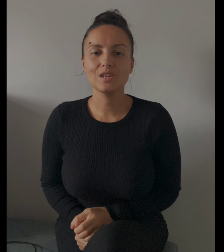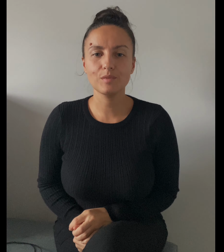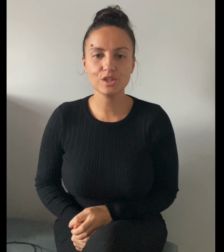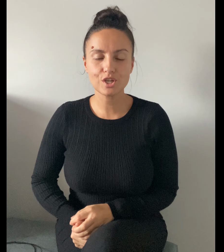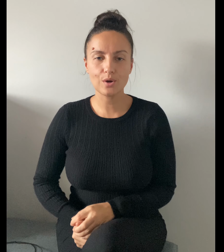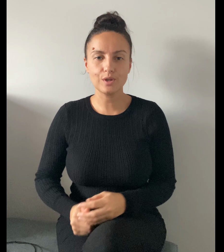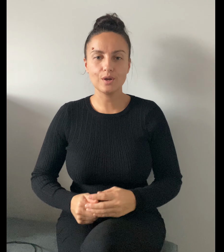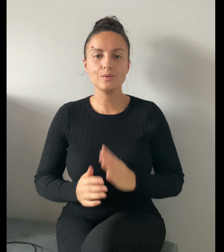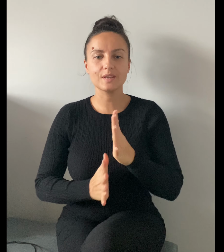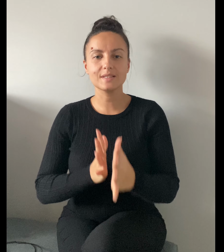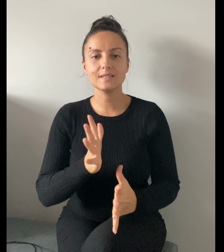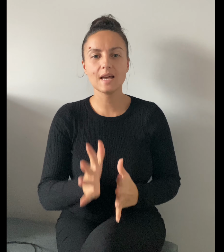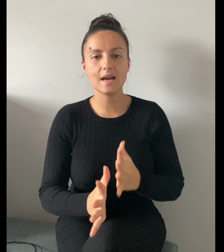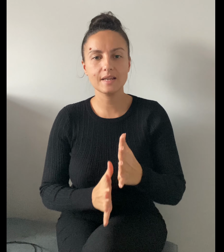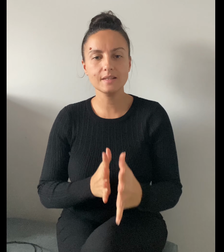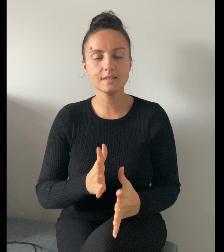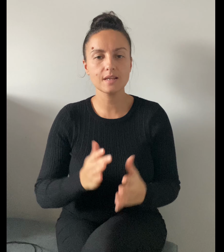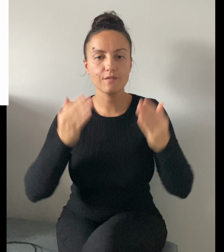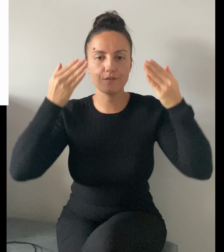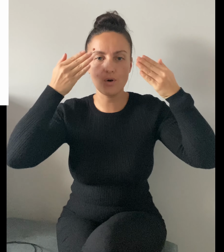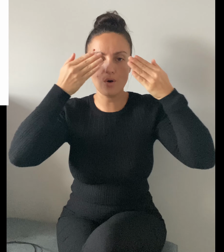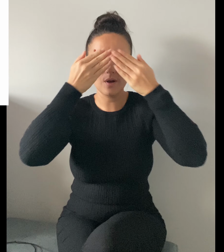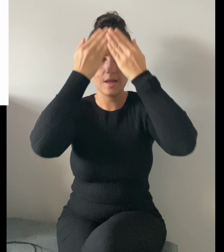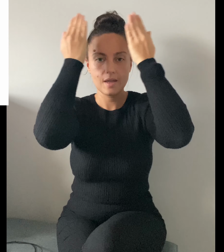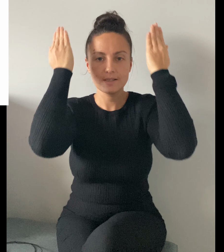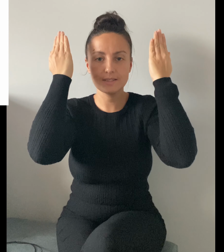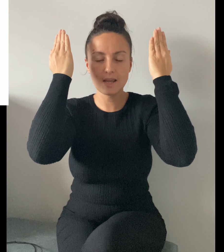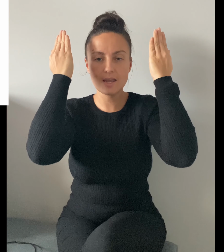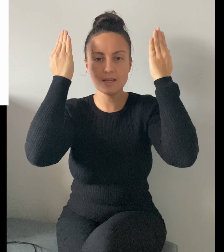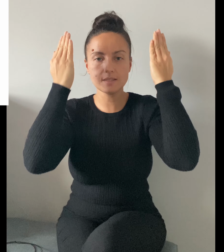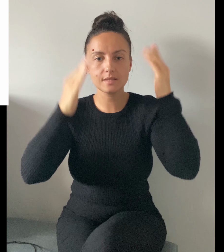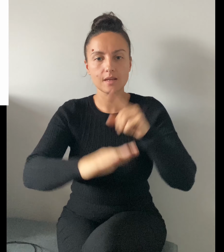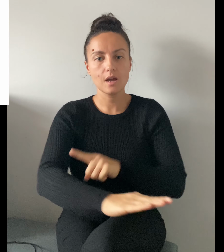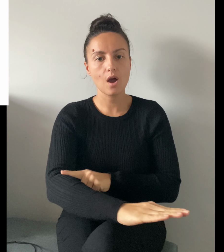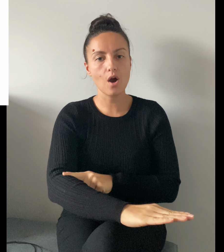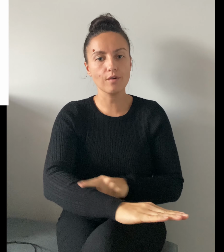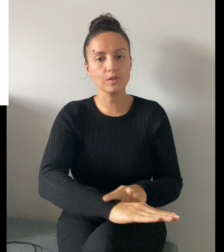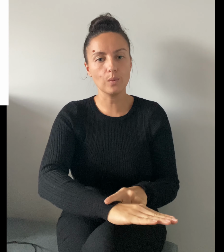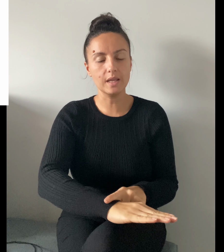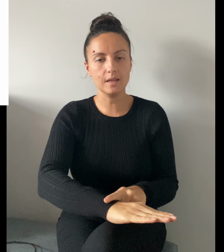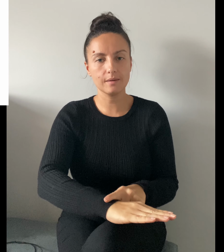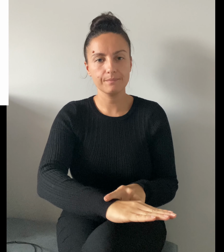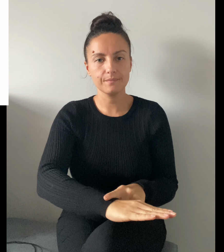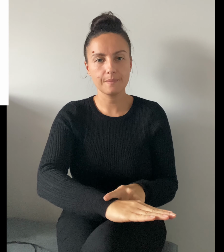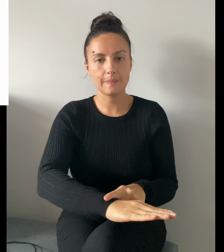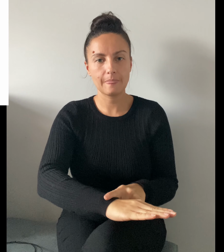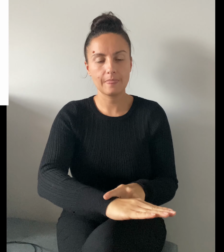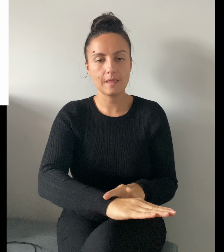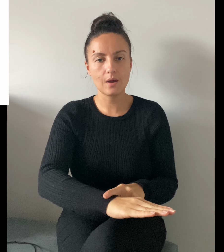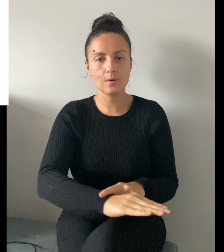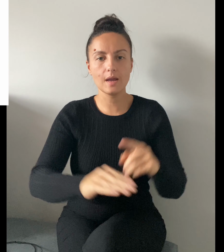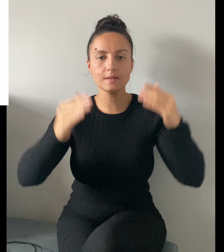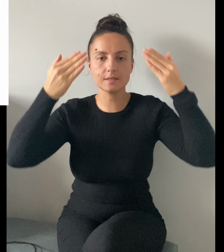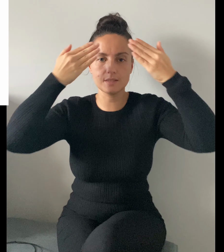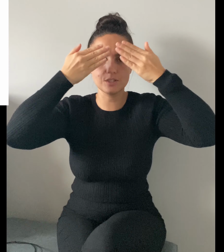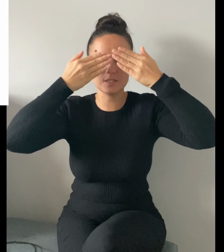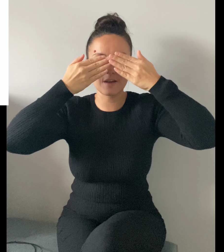So I'm going to show you the signs for days of the week. Okay, so this is your sign for